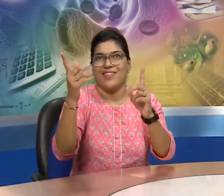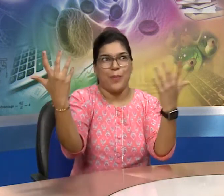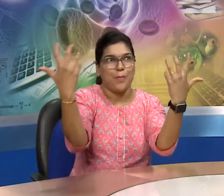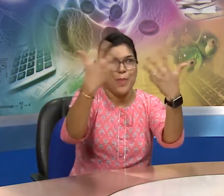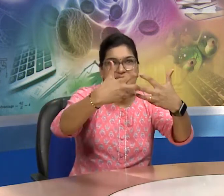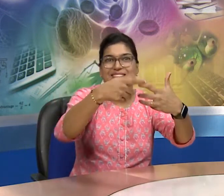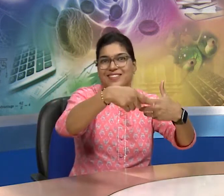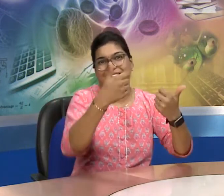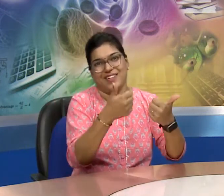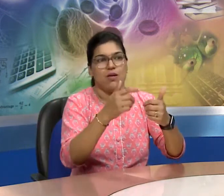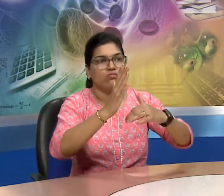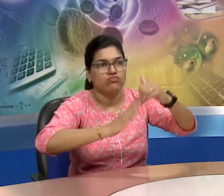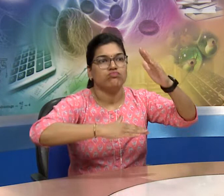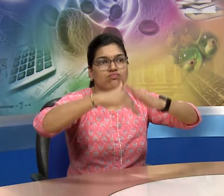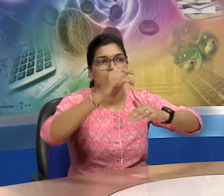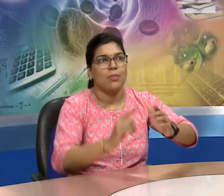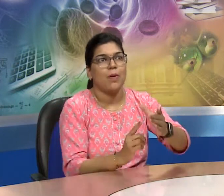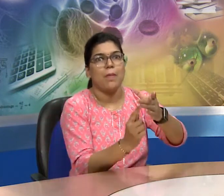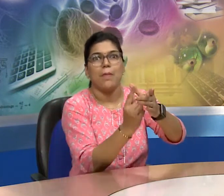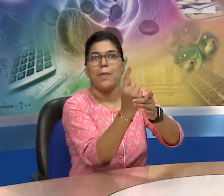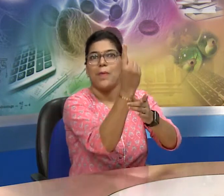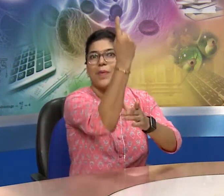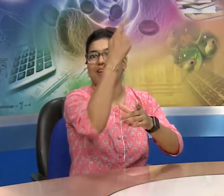desert animals have raised their body